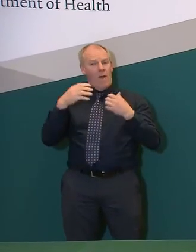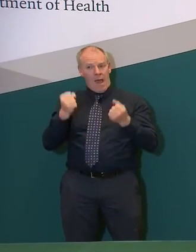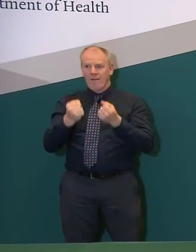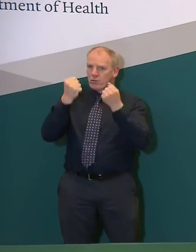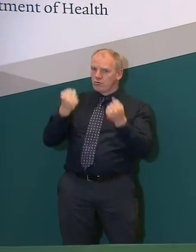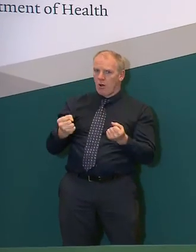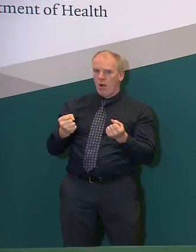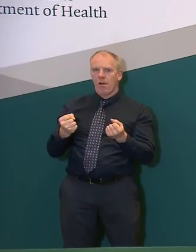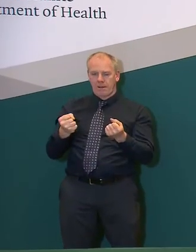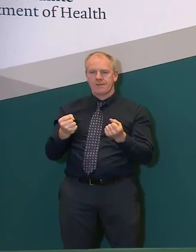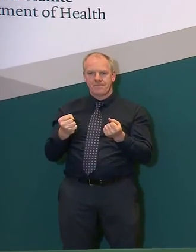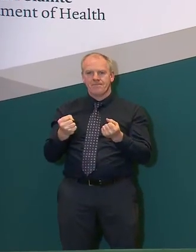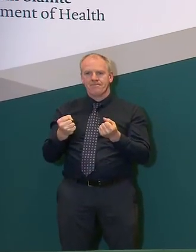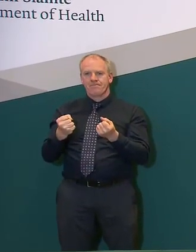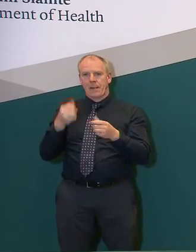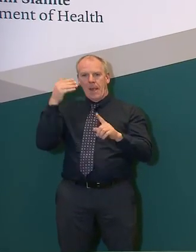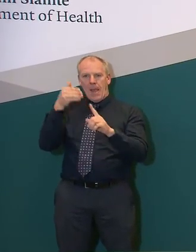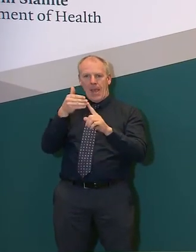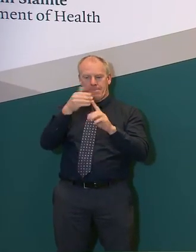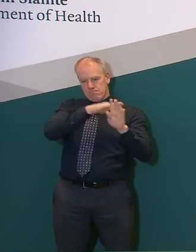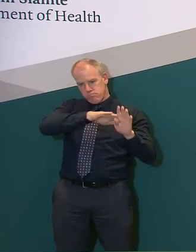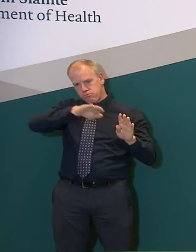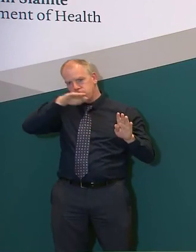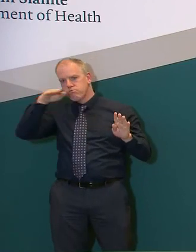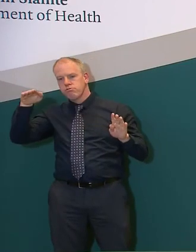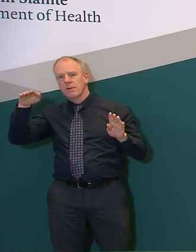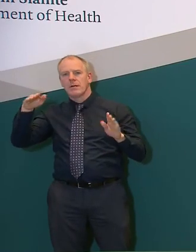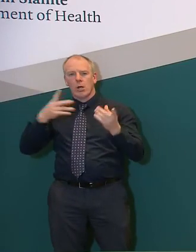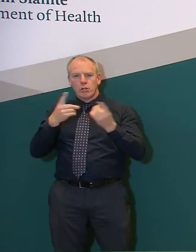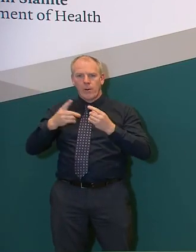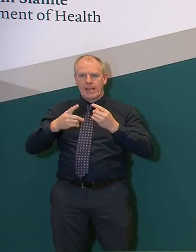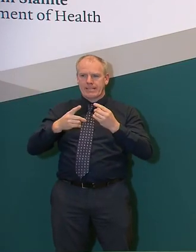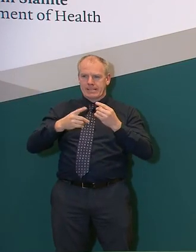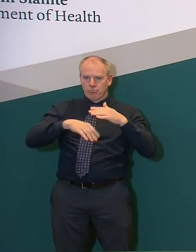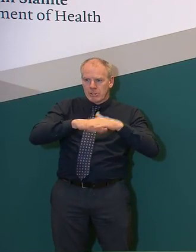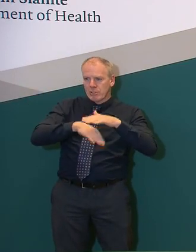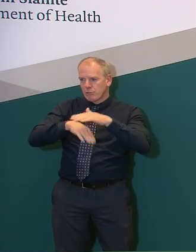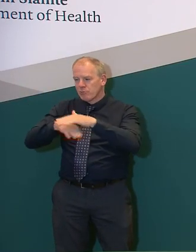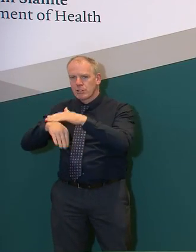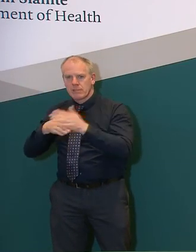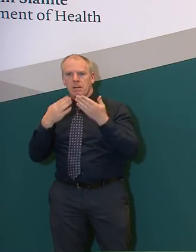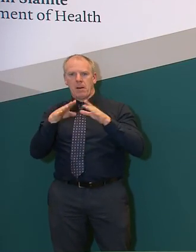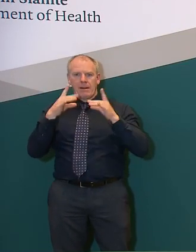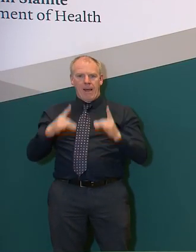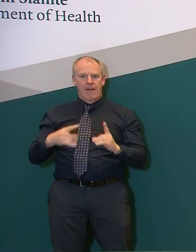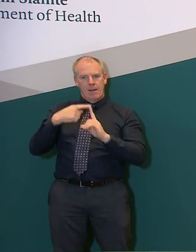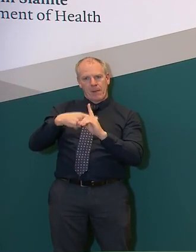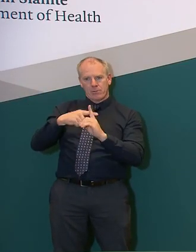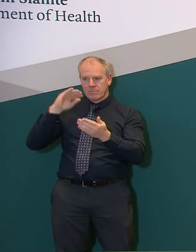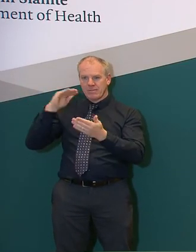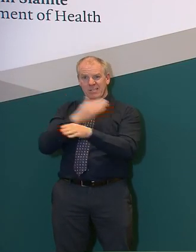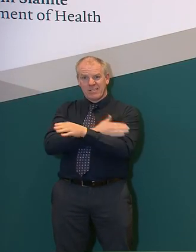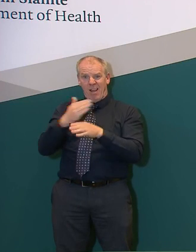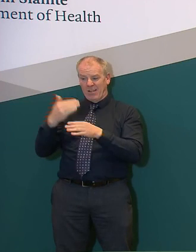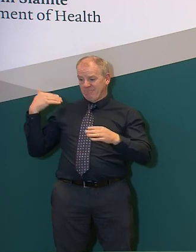strong drive to flatten the curve with a series of escalating public health measures introduced over the last